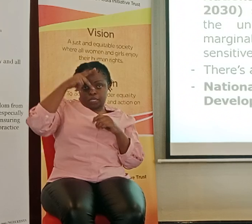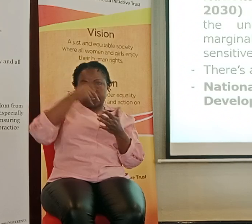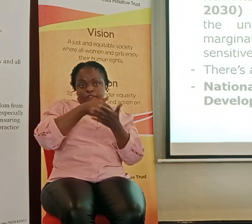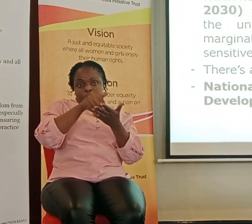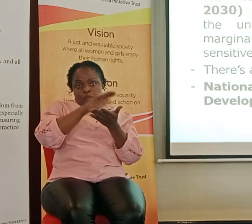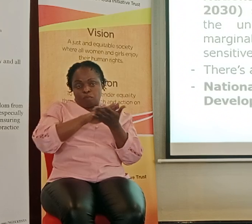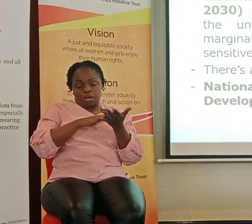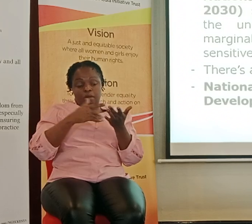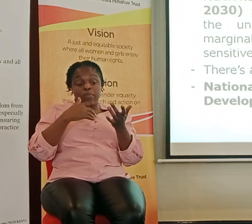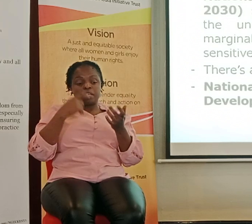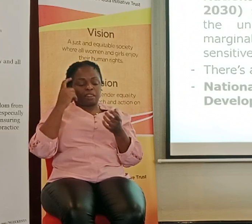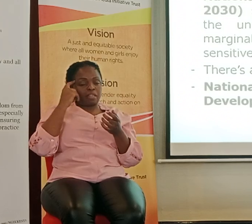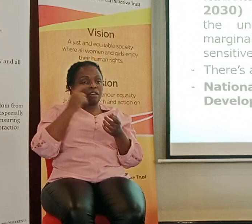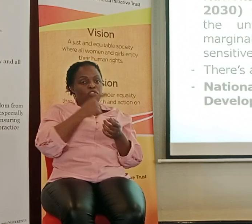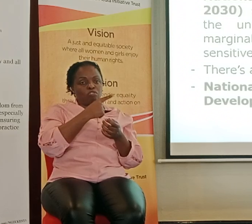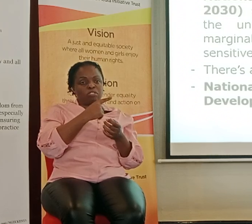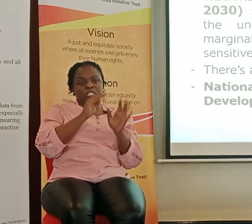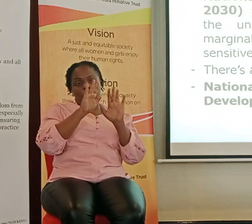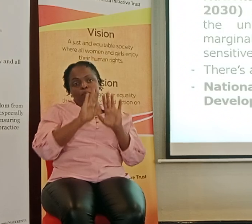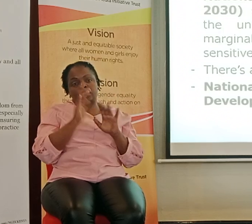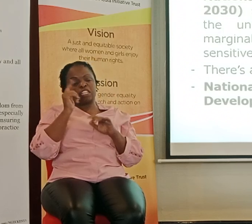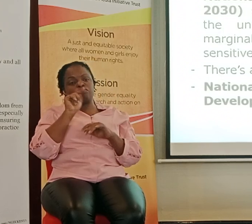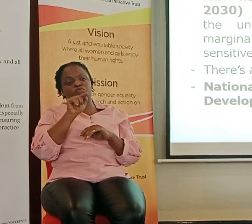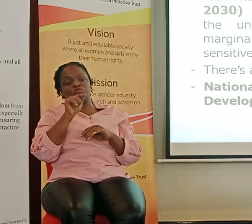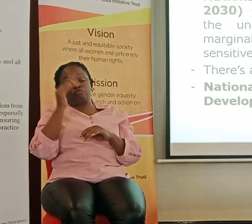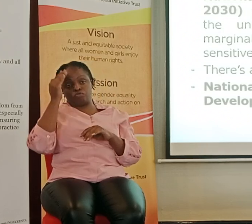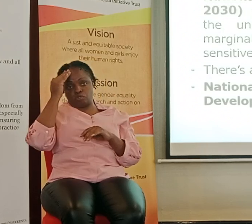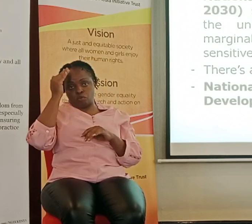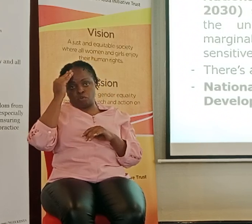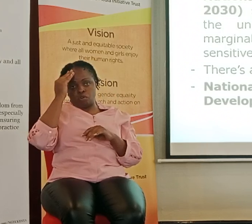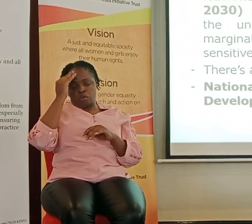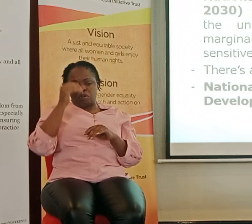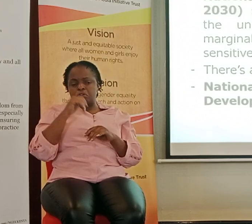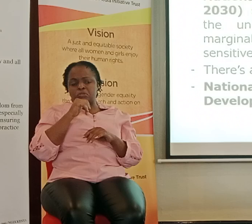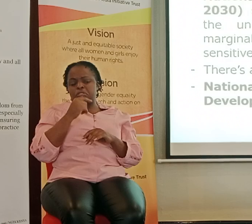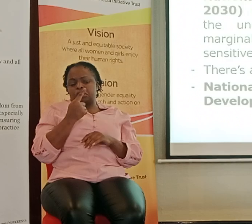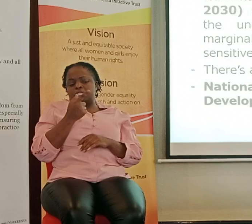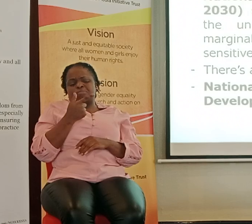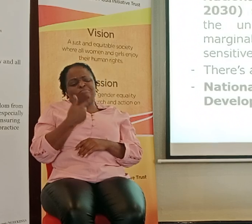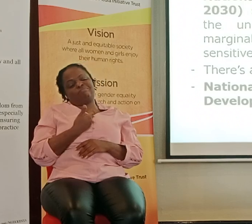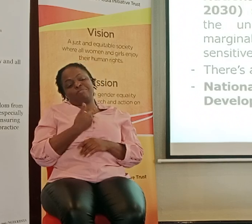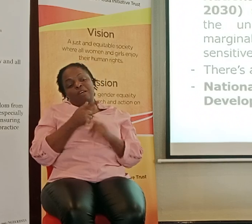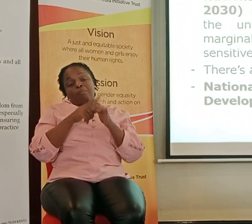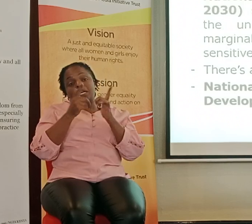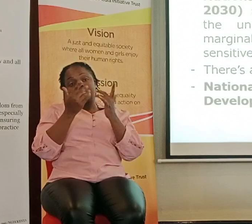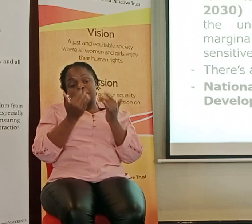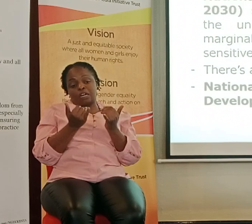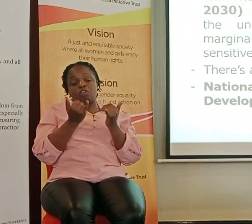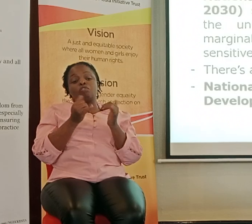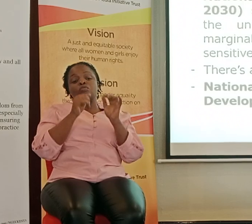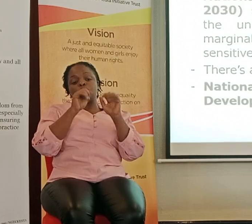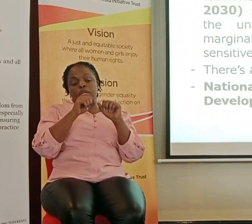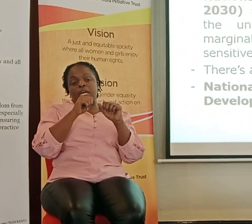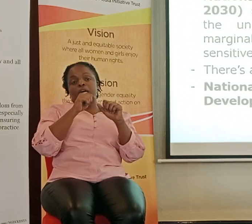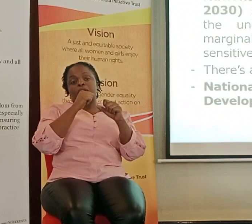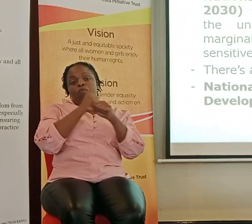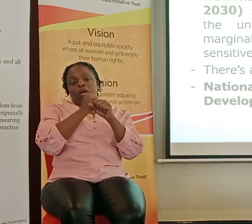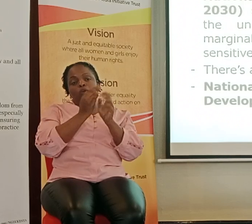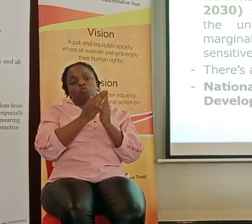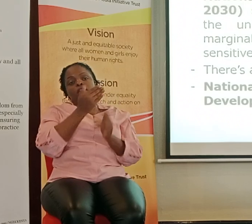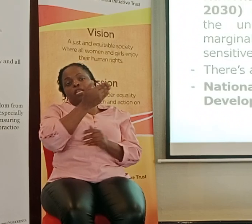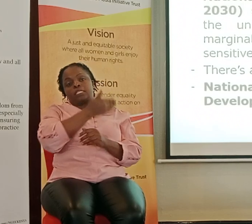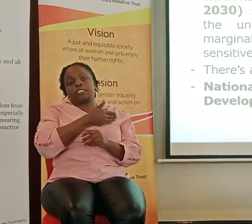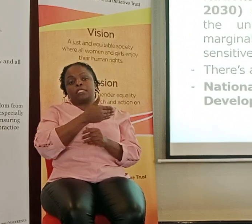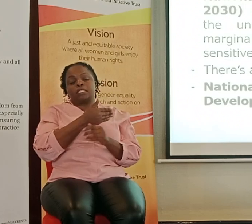feel those are important for you to note, not to say that they're exhaustive, but for now, I think we can work with